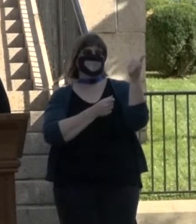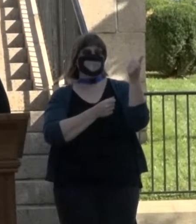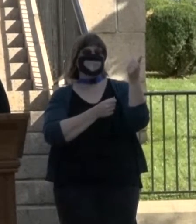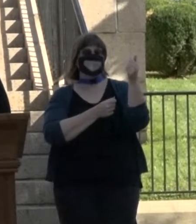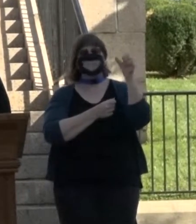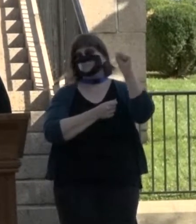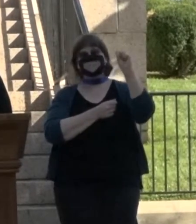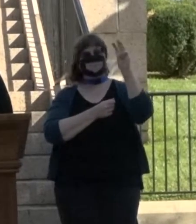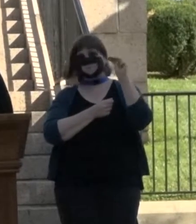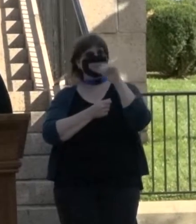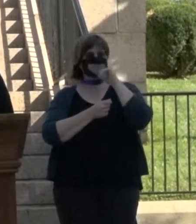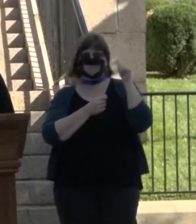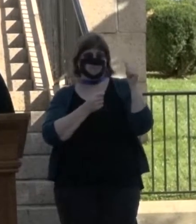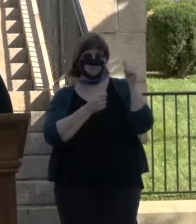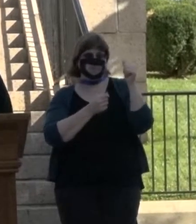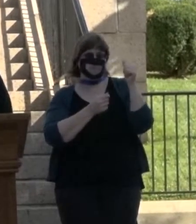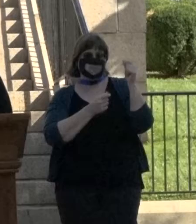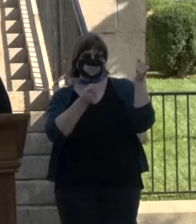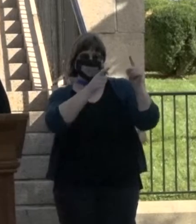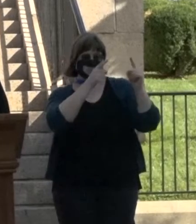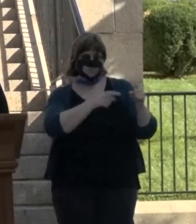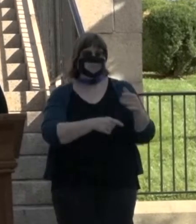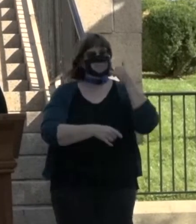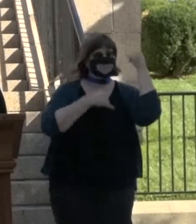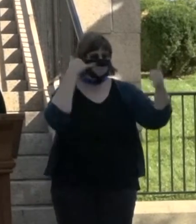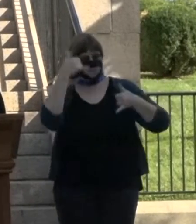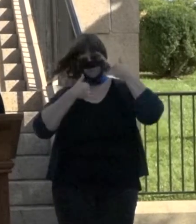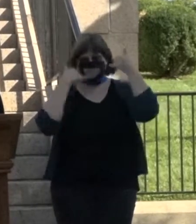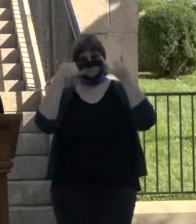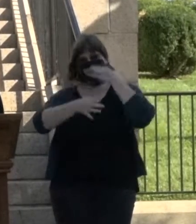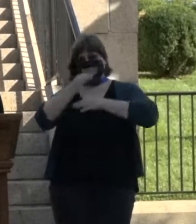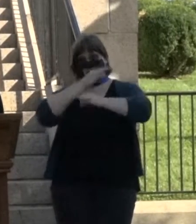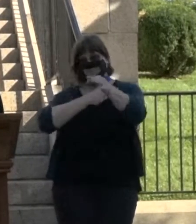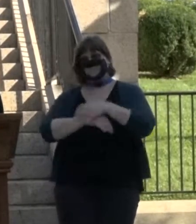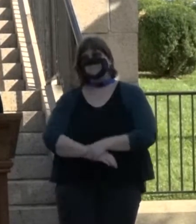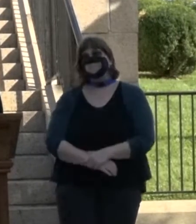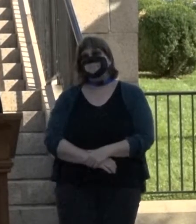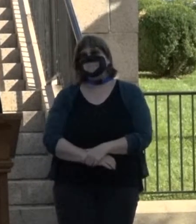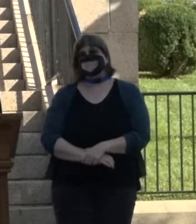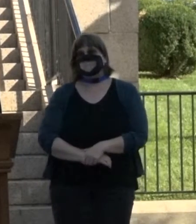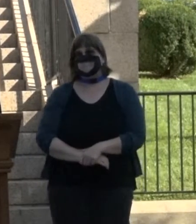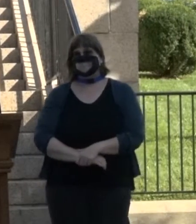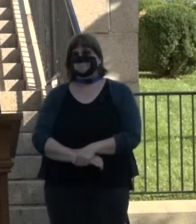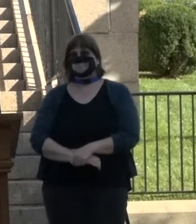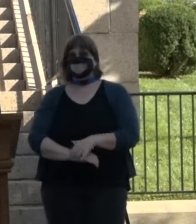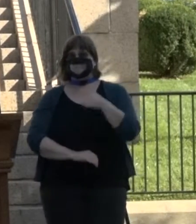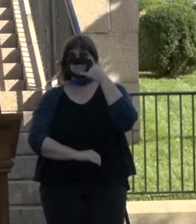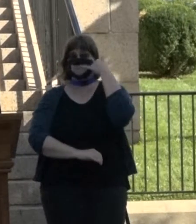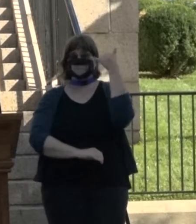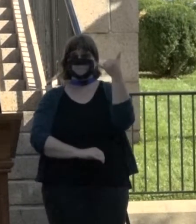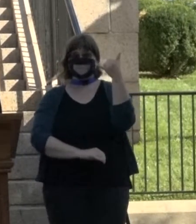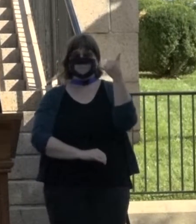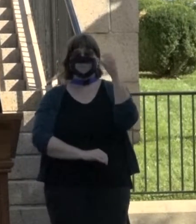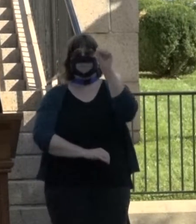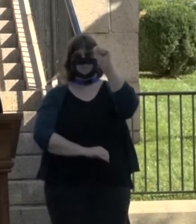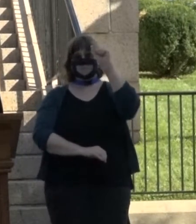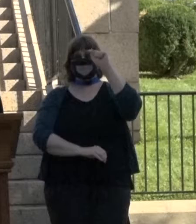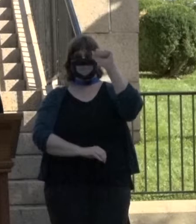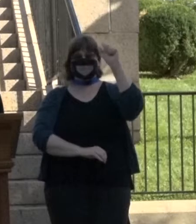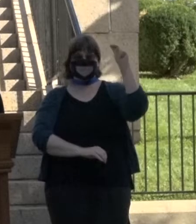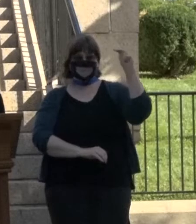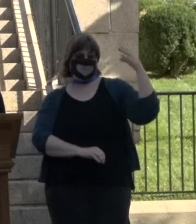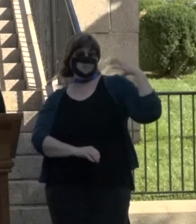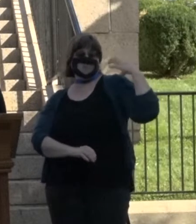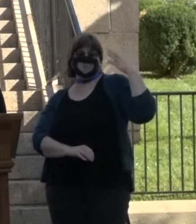not around as much, so we were making phone calls. And we called a guy named Stan, who was a coach